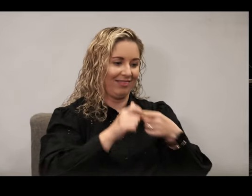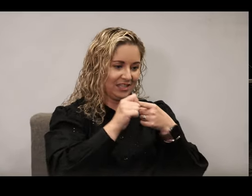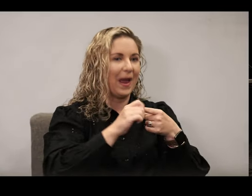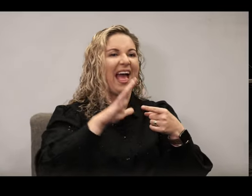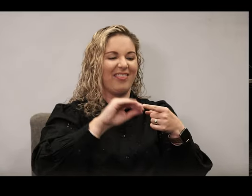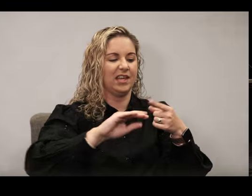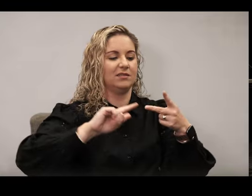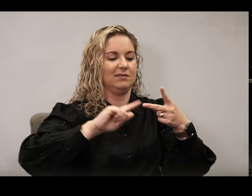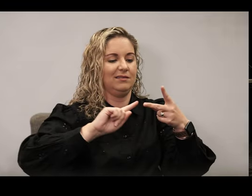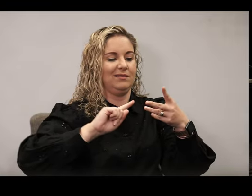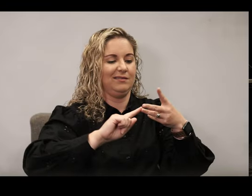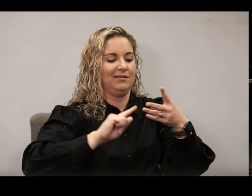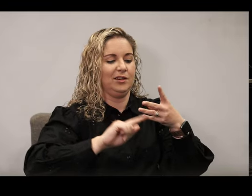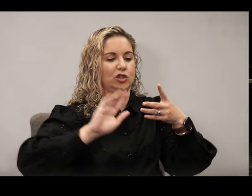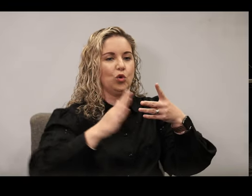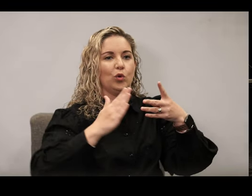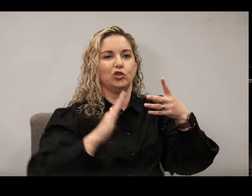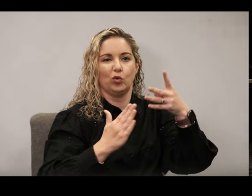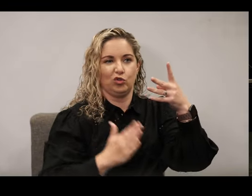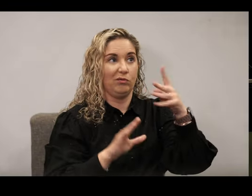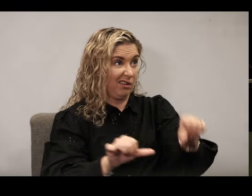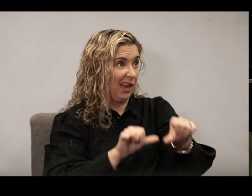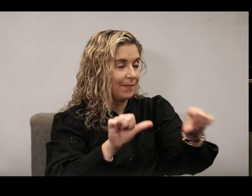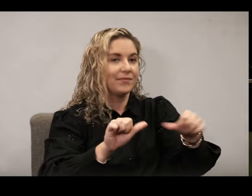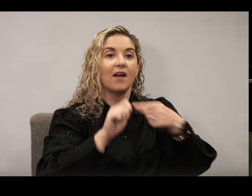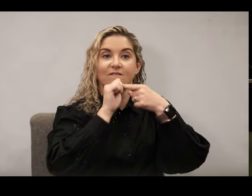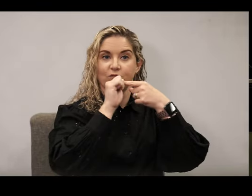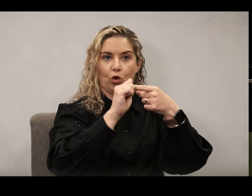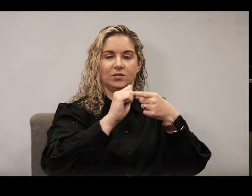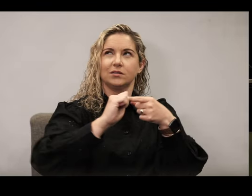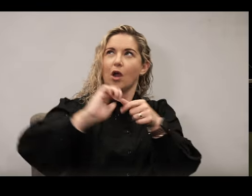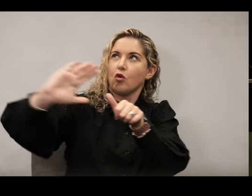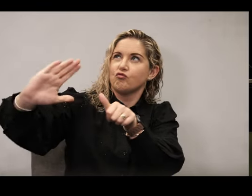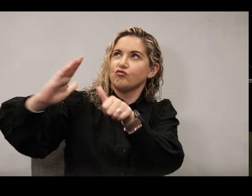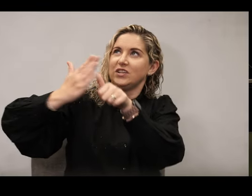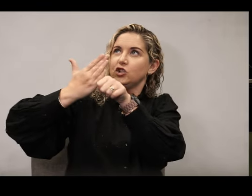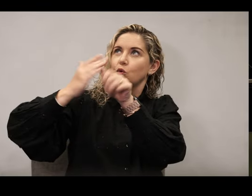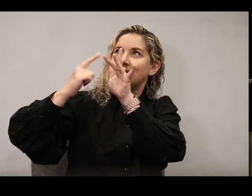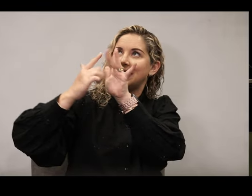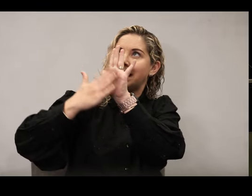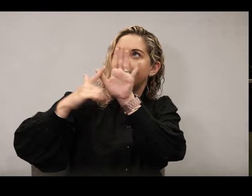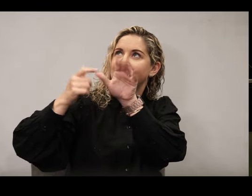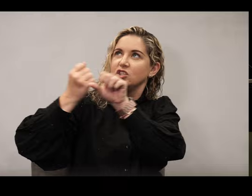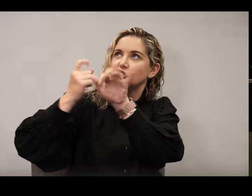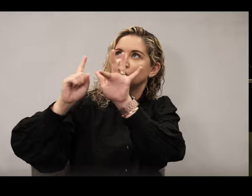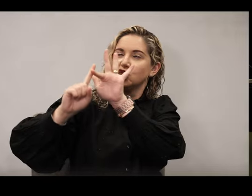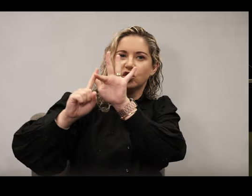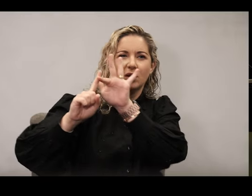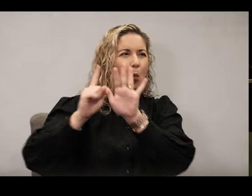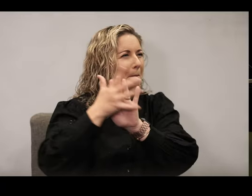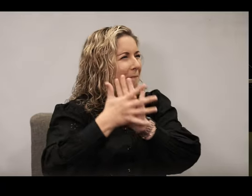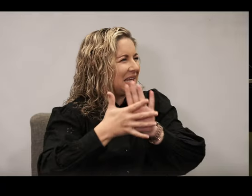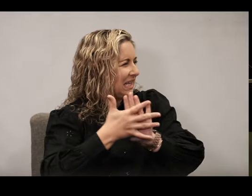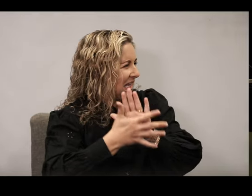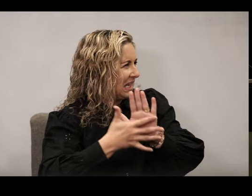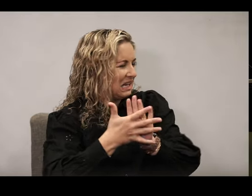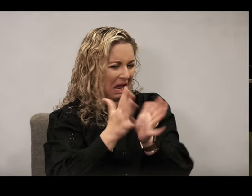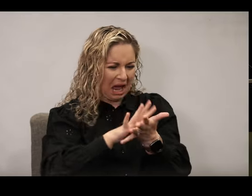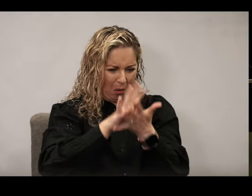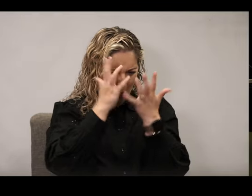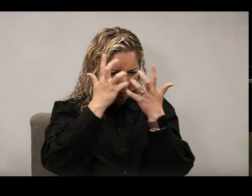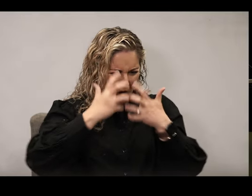era one, the original image. When it comes to understanding what it means that humans are created in the image of God, how do you work it